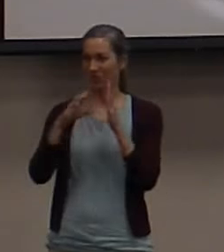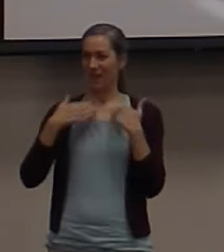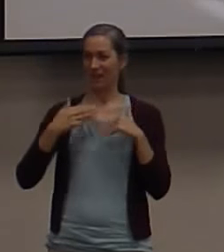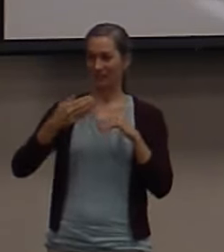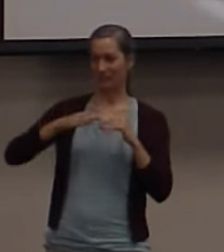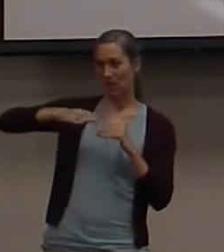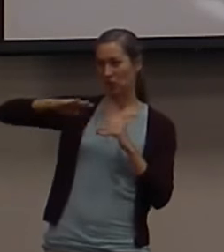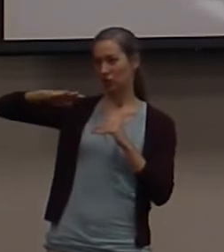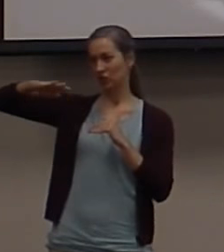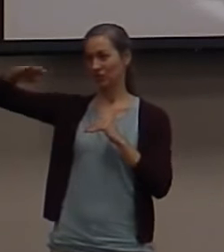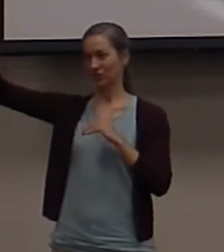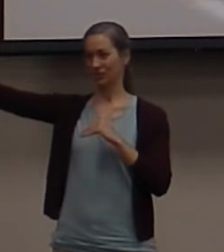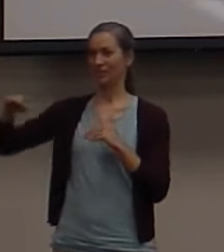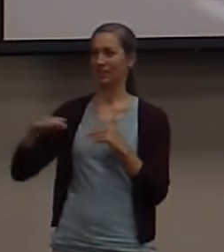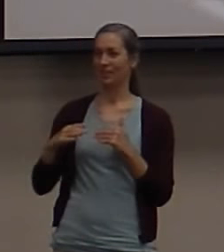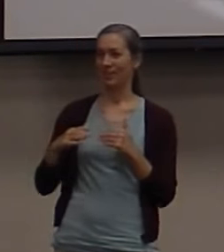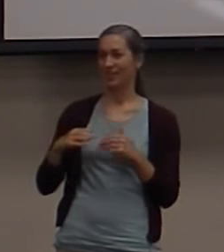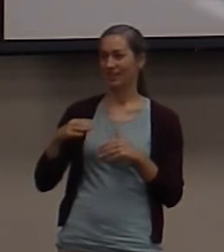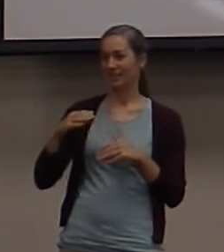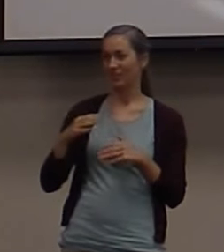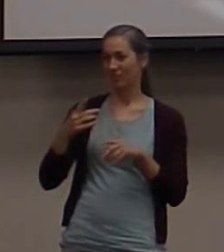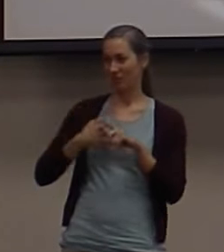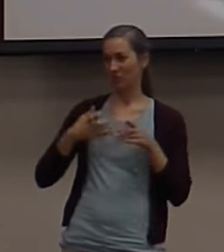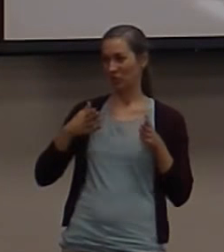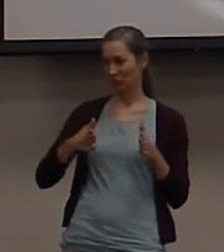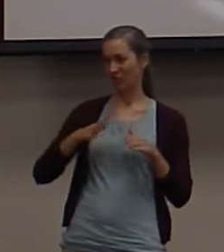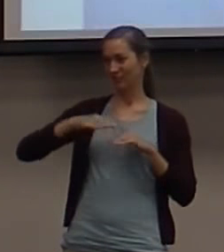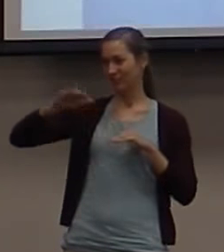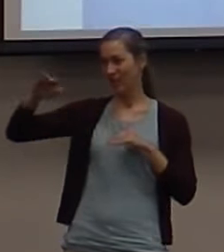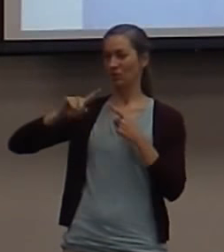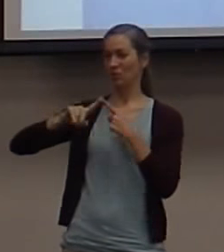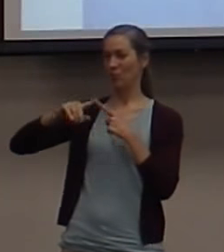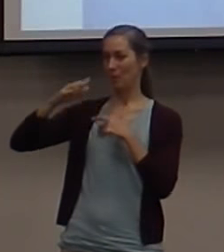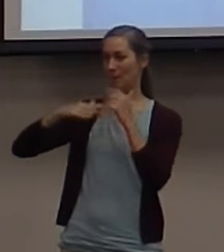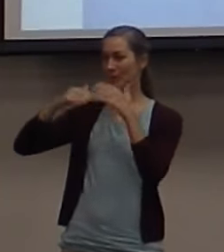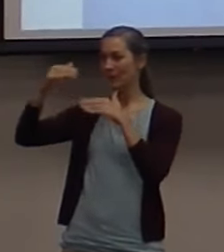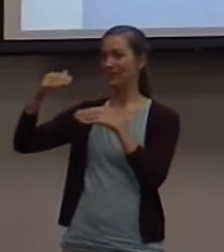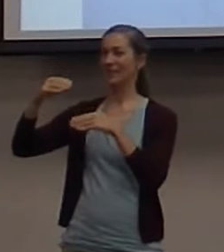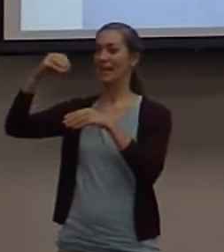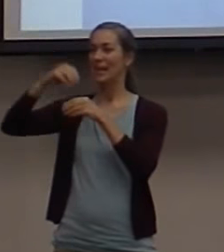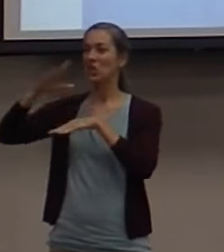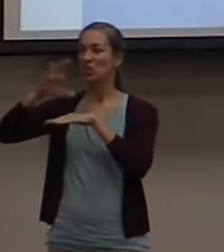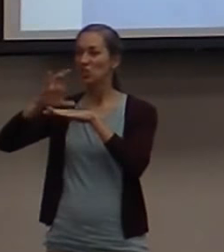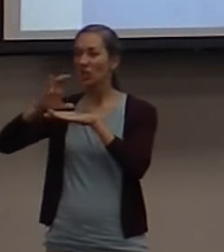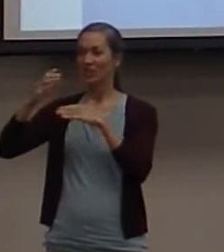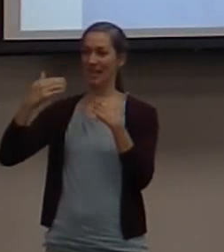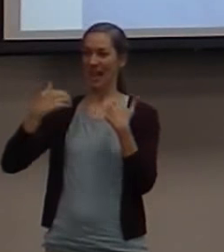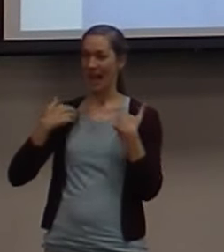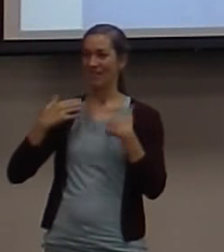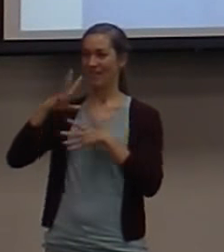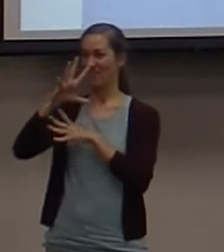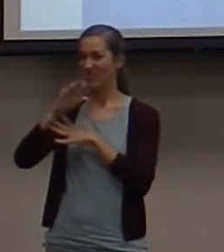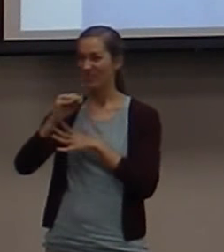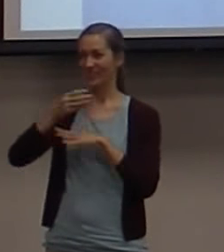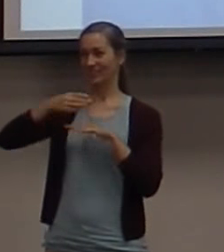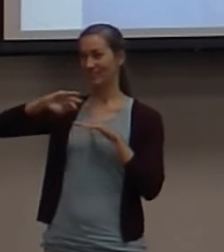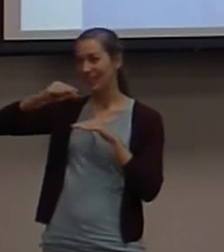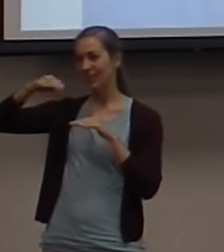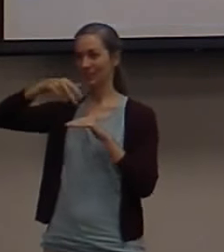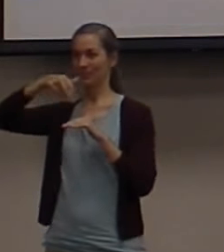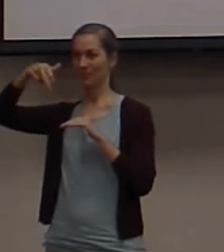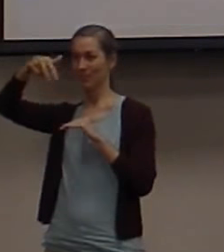up to the first, second, and third floor of the building, 50 stairs. But they were fair about it all. They put the